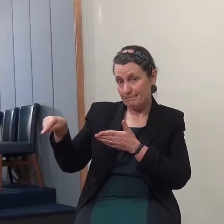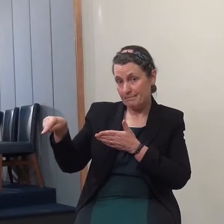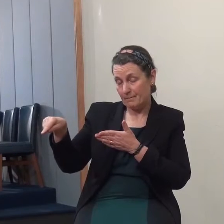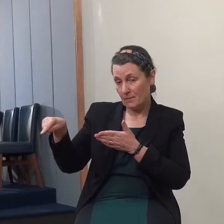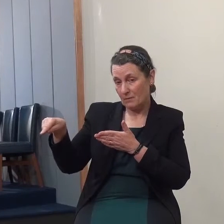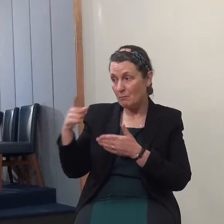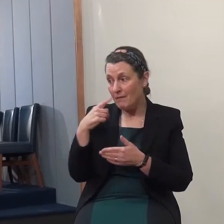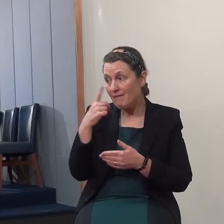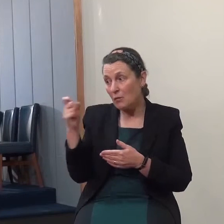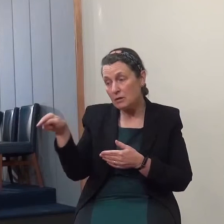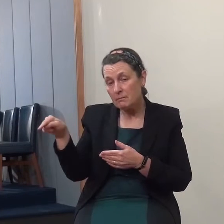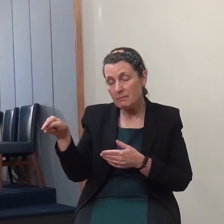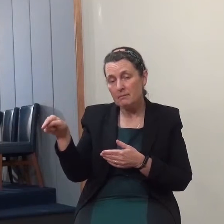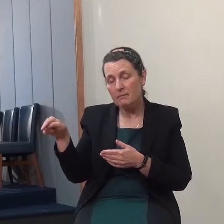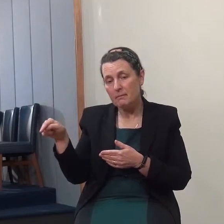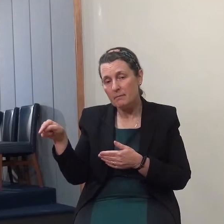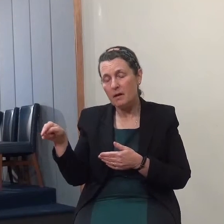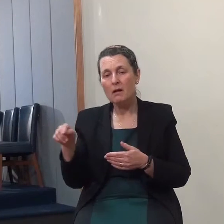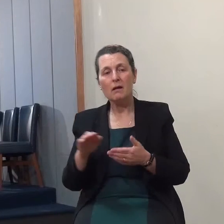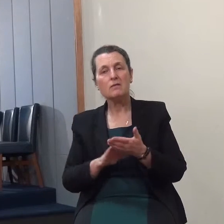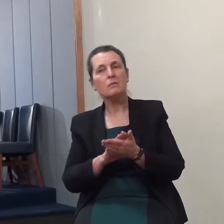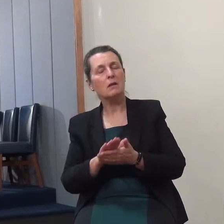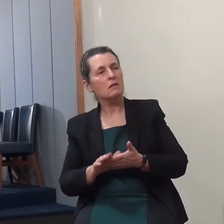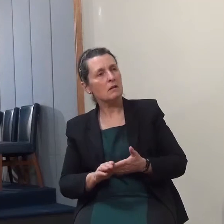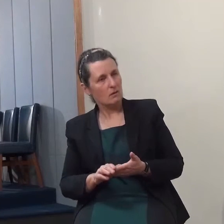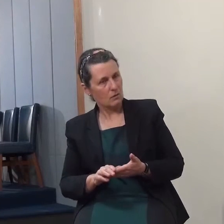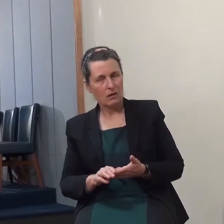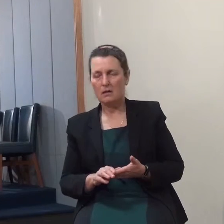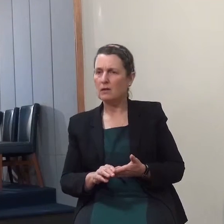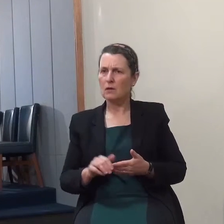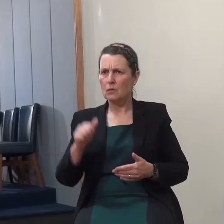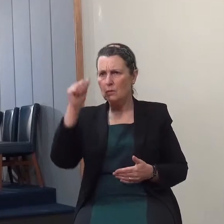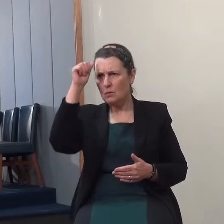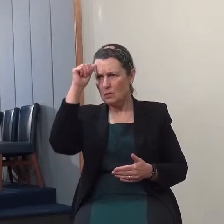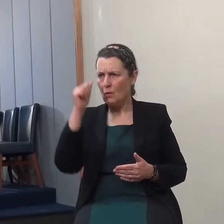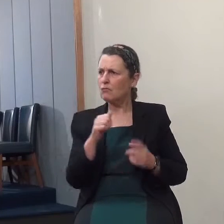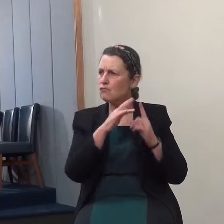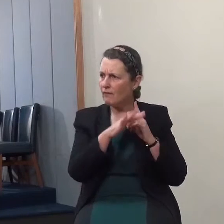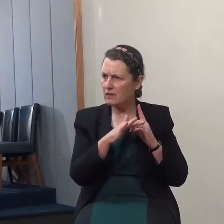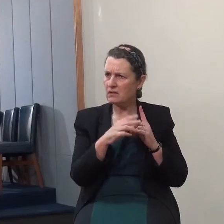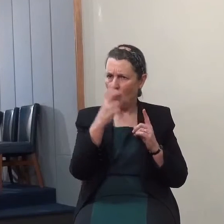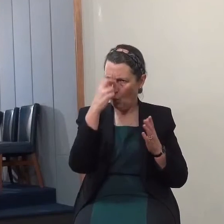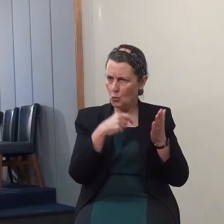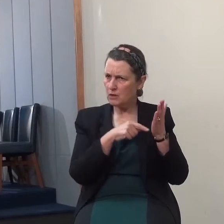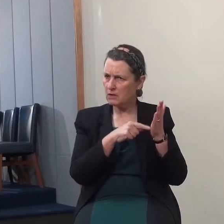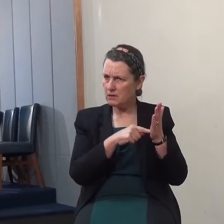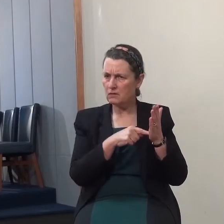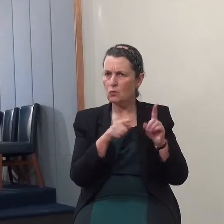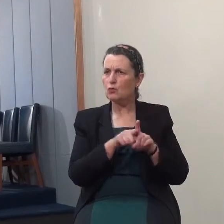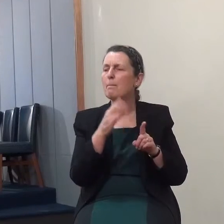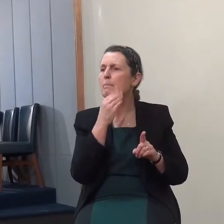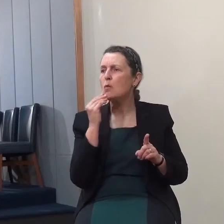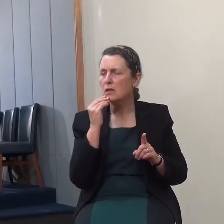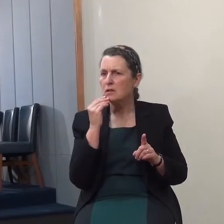statement. Moses spoke of the one who would come, who was the Messiah. He called him a prophet